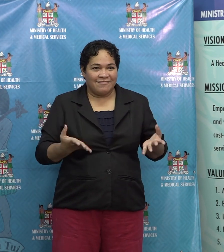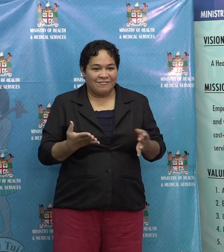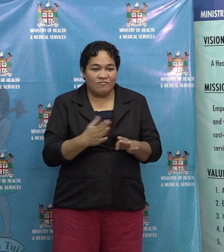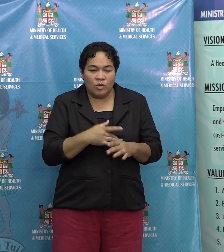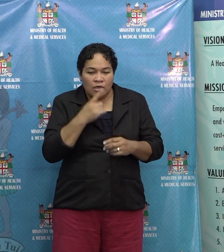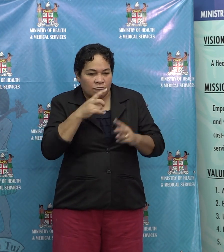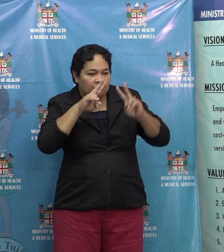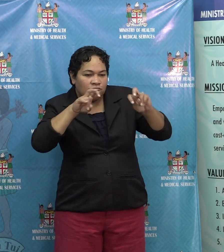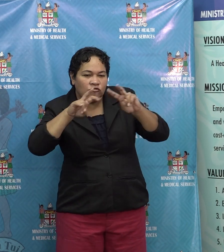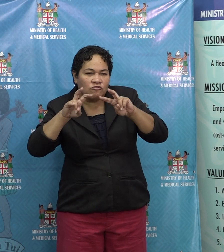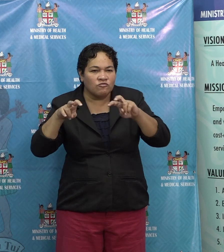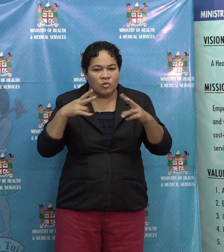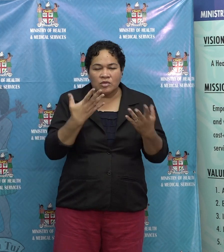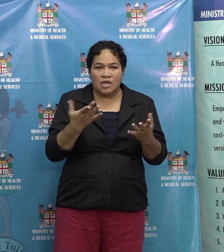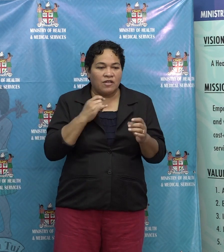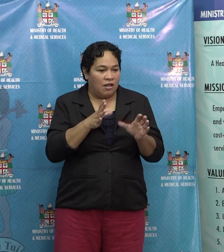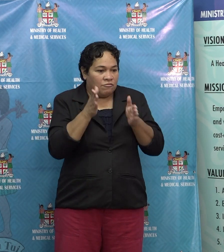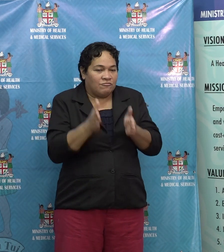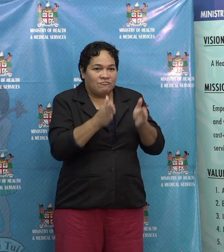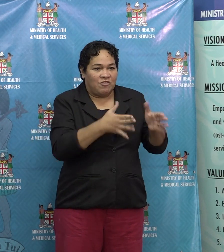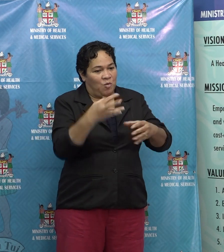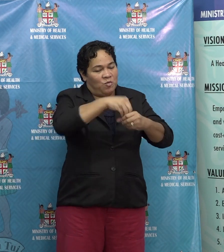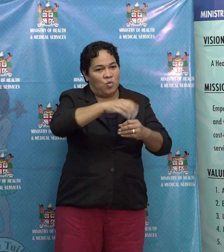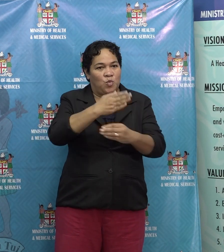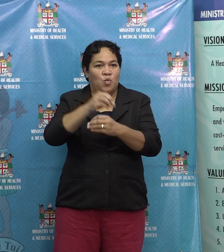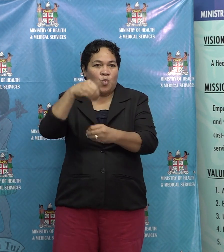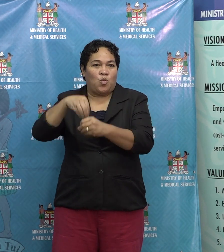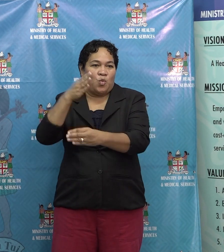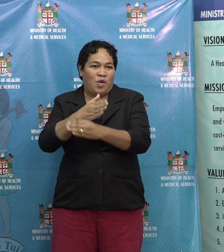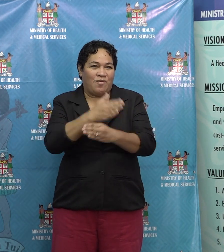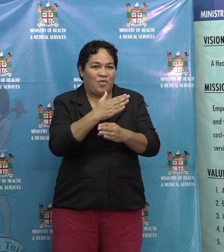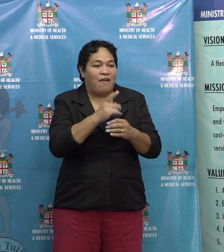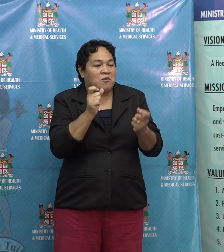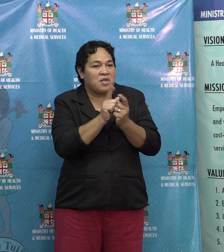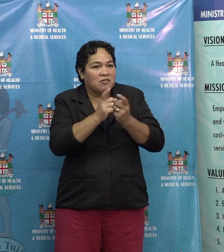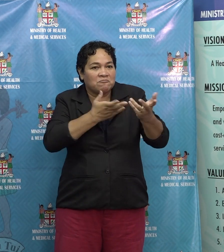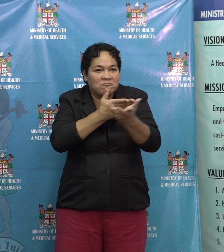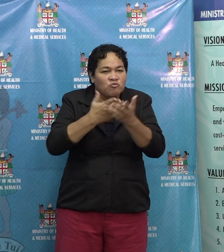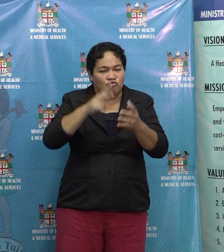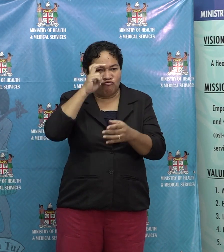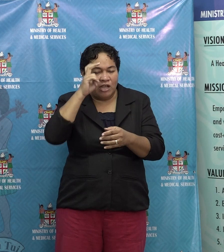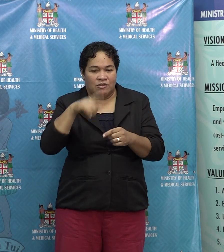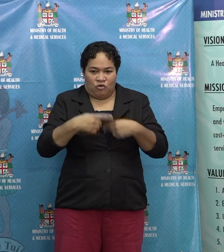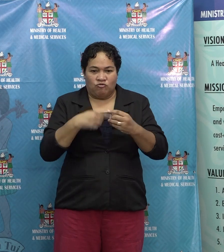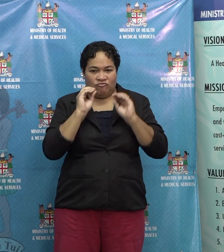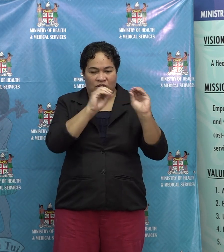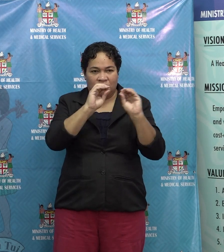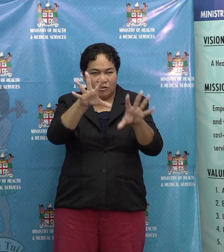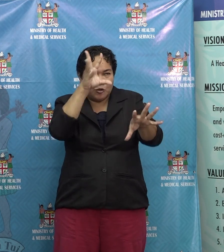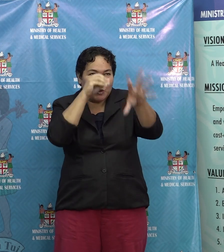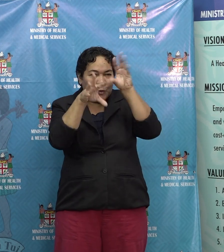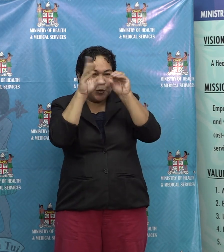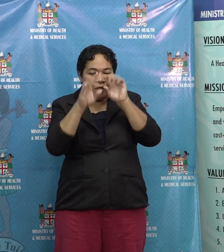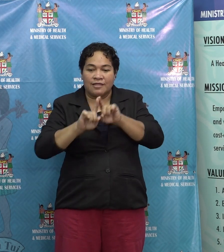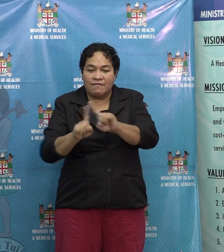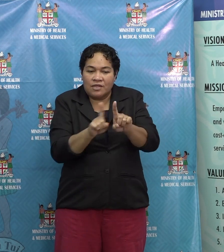case finding and containment efforts. Regular virtual meetings, trainings and retrainings are ongoing in